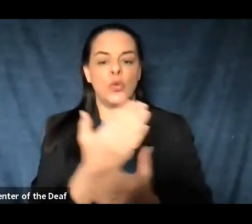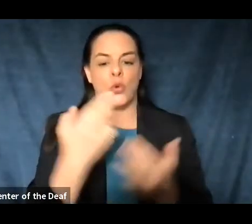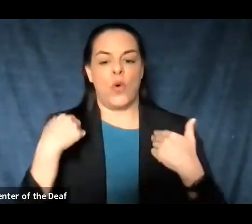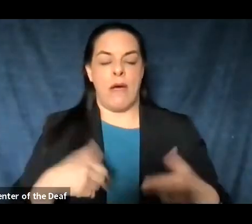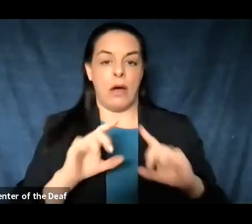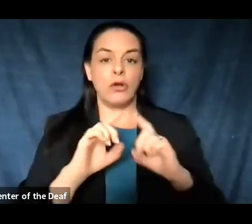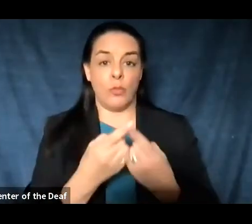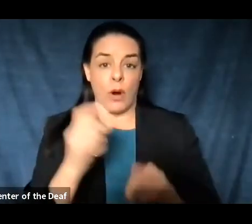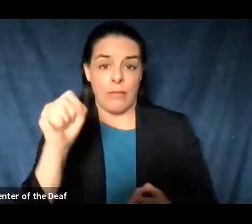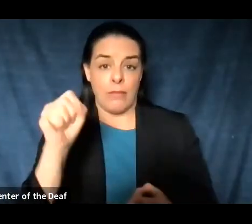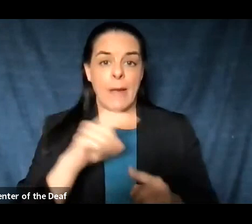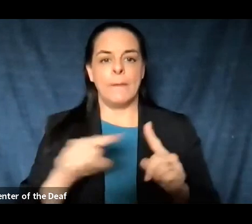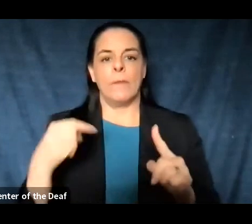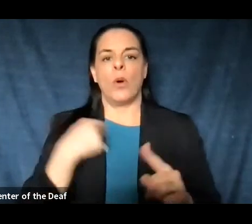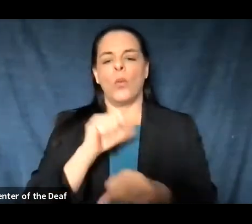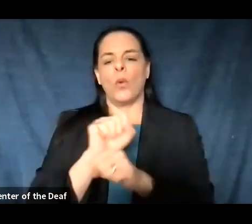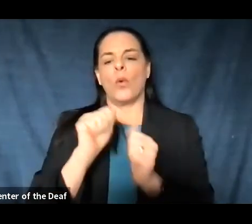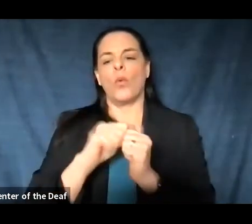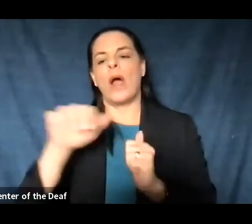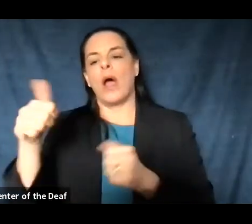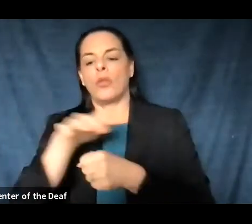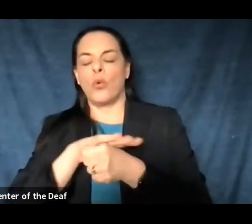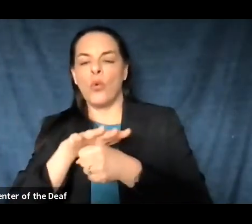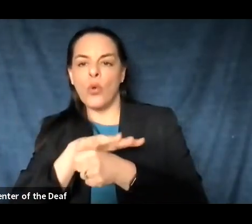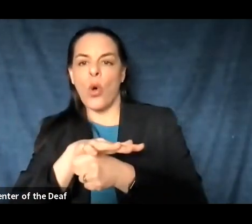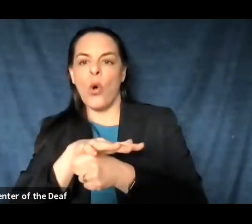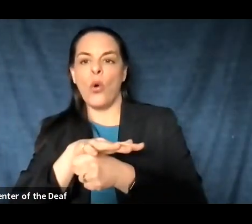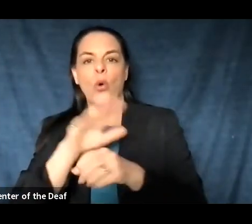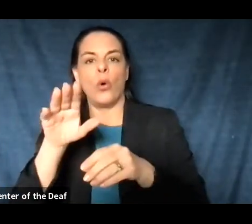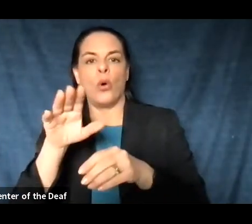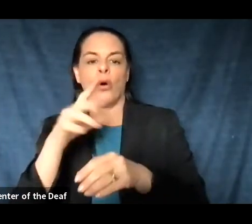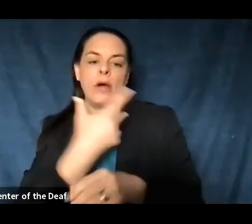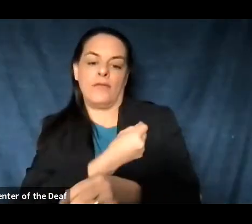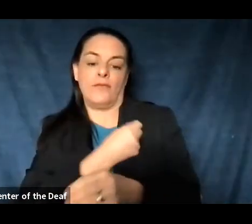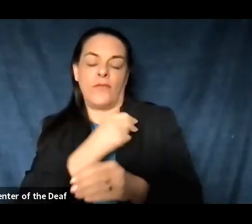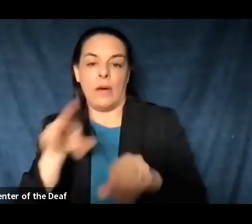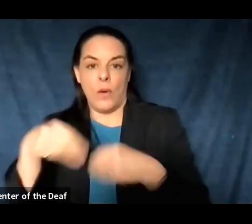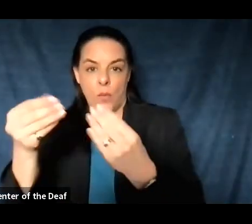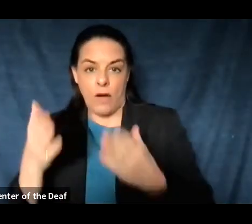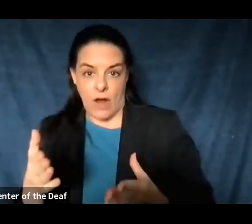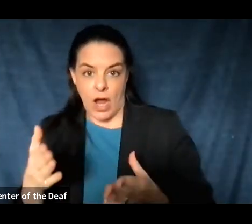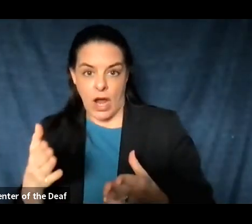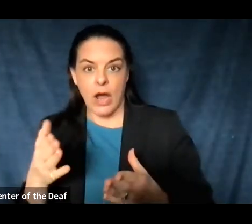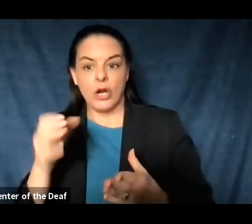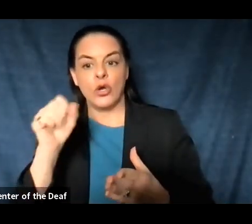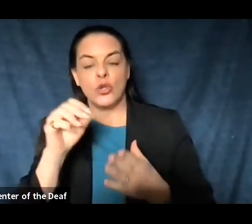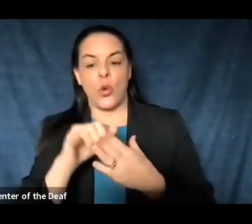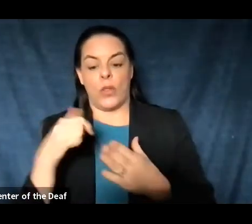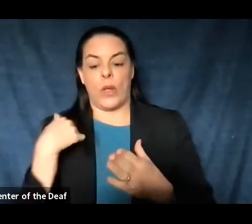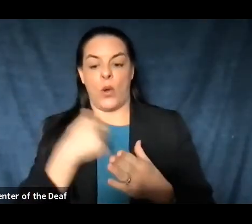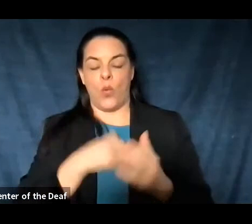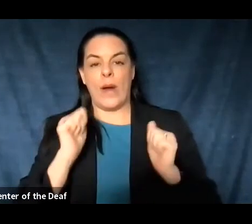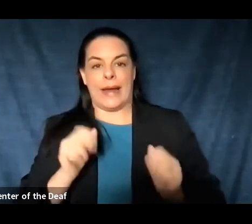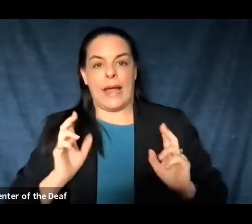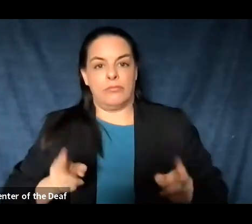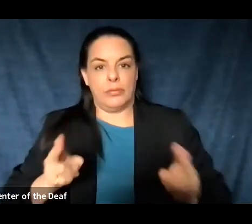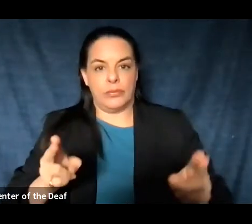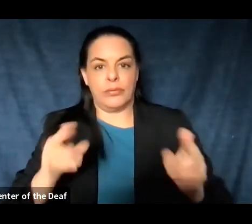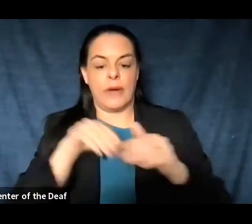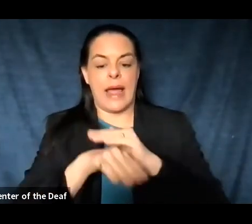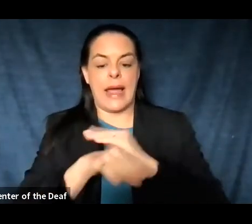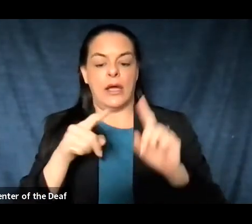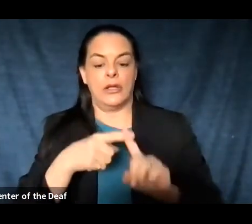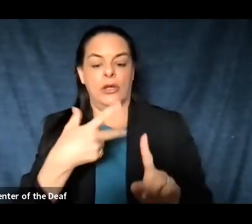However, we are working with other local vaccine providers in order to accelerate access to COVID